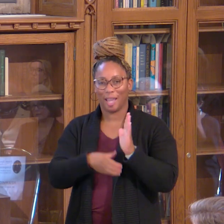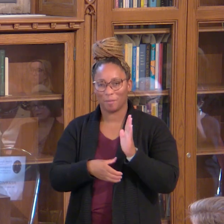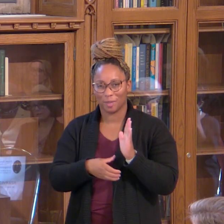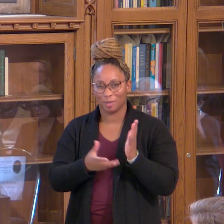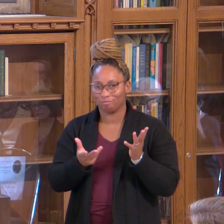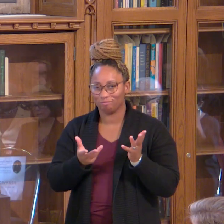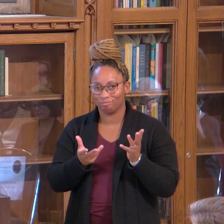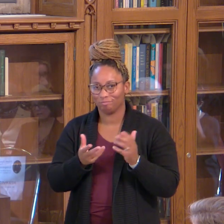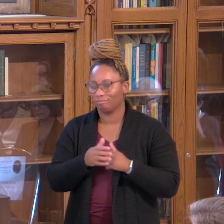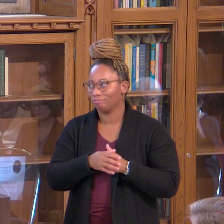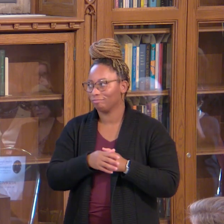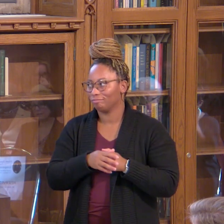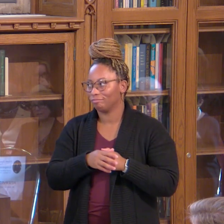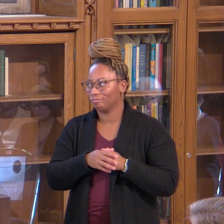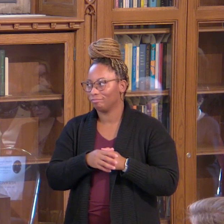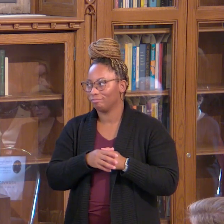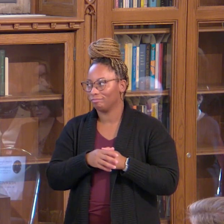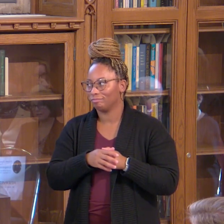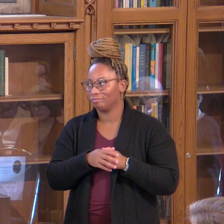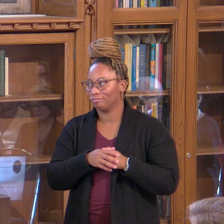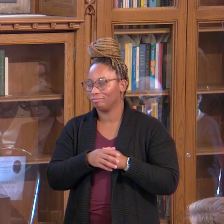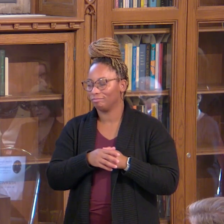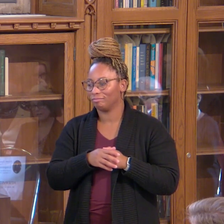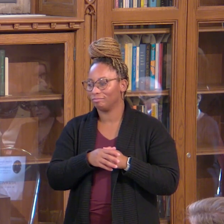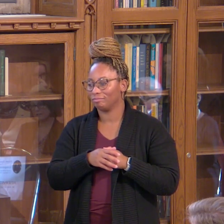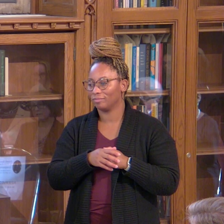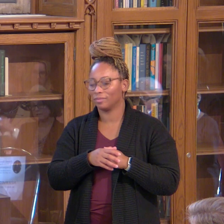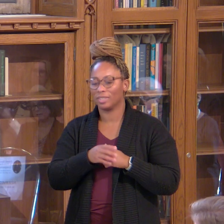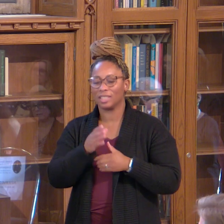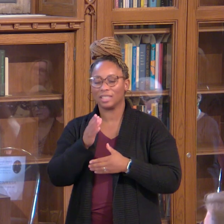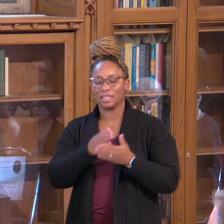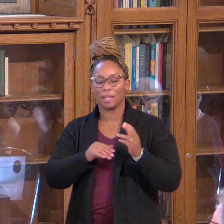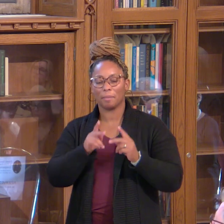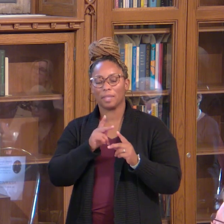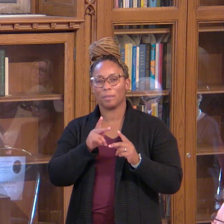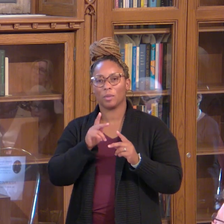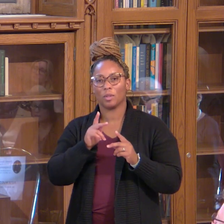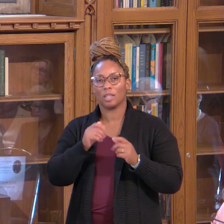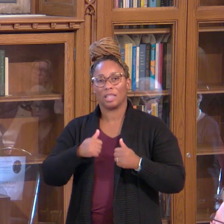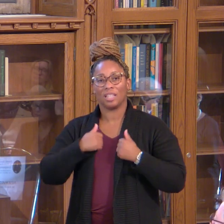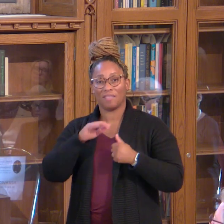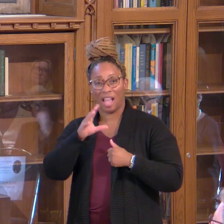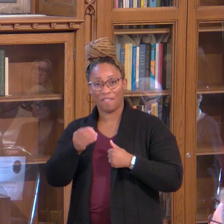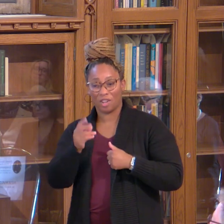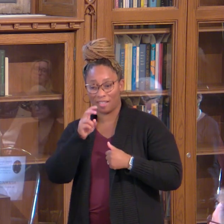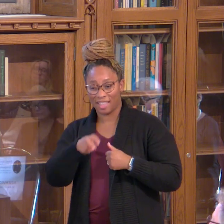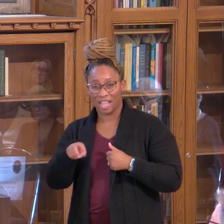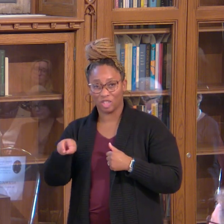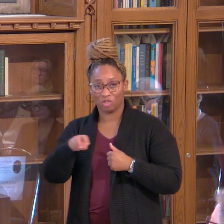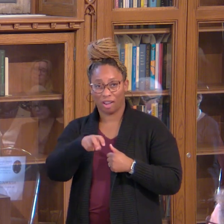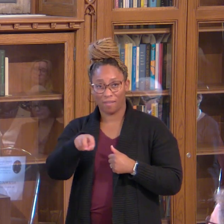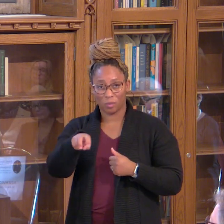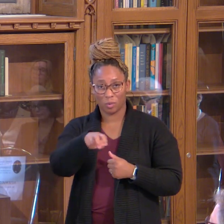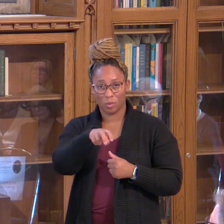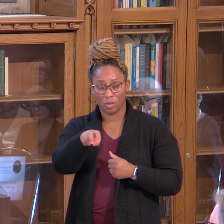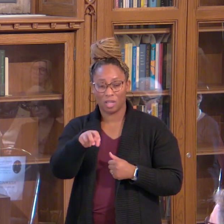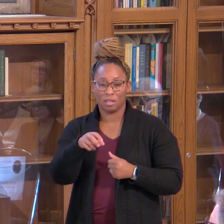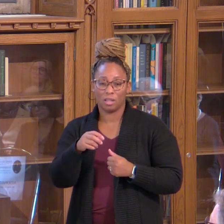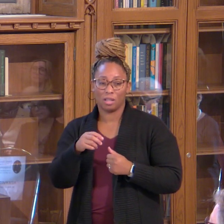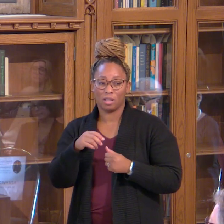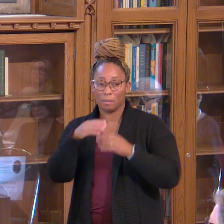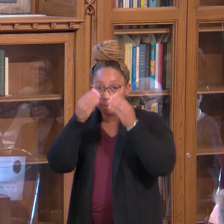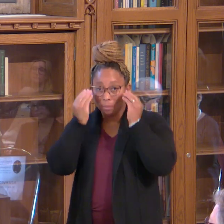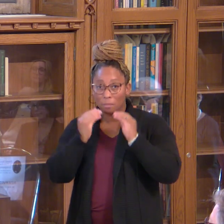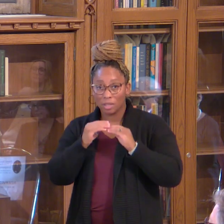first chapter there are people who travel in Africa and these are Muslim